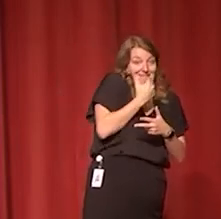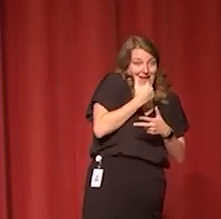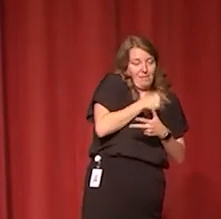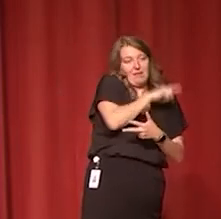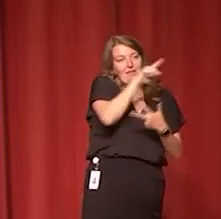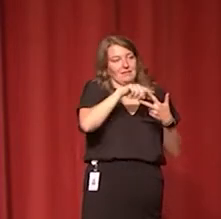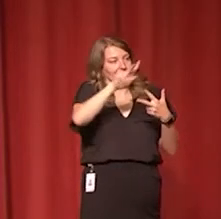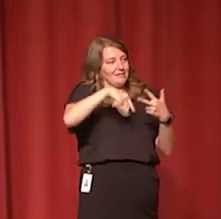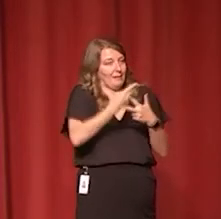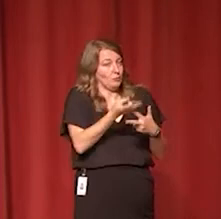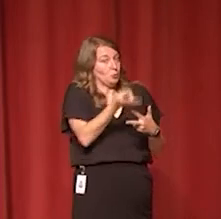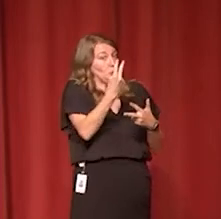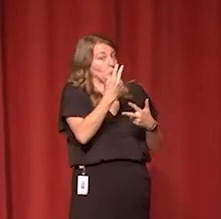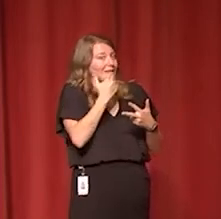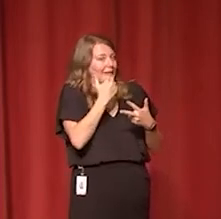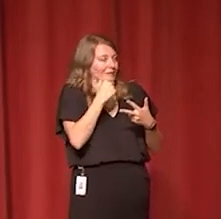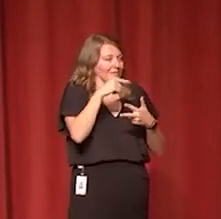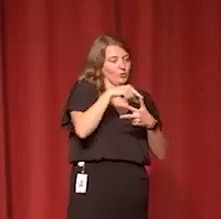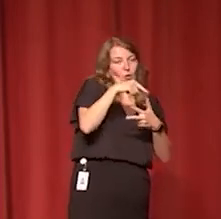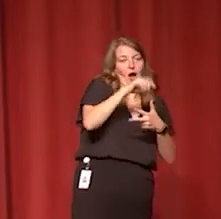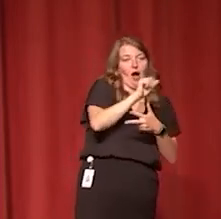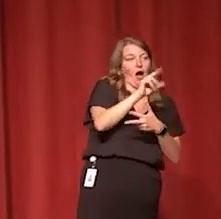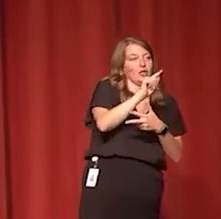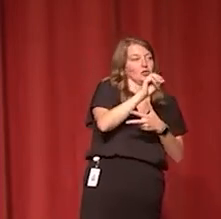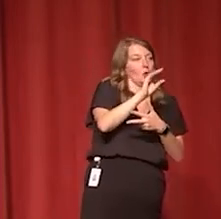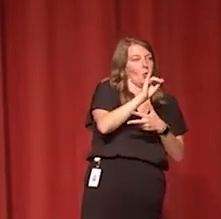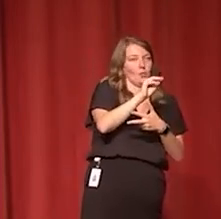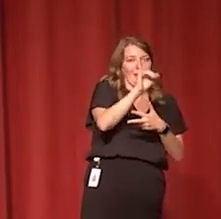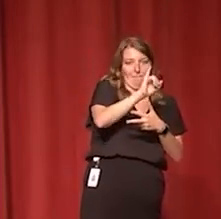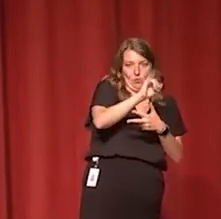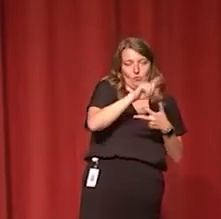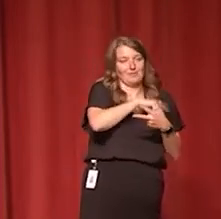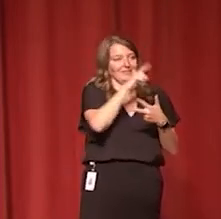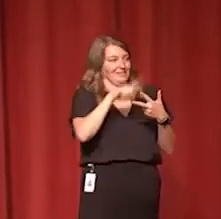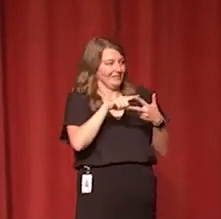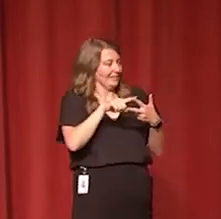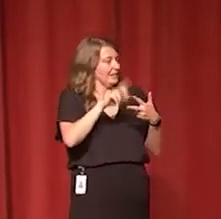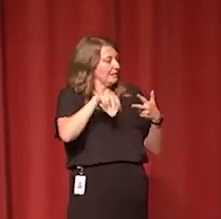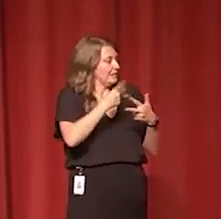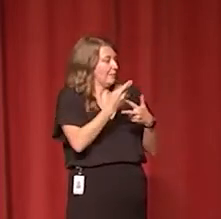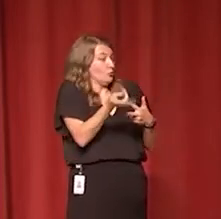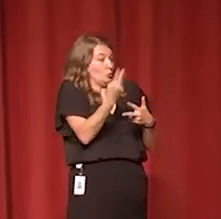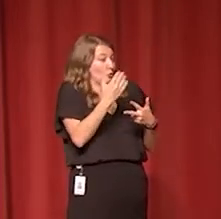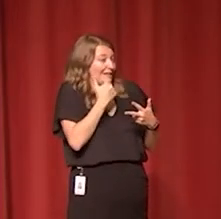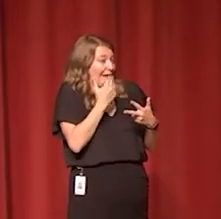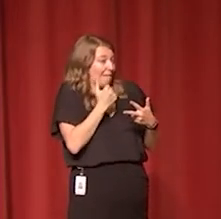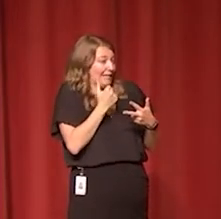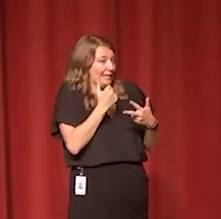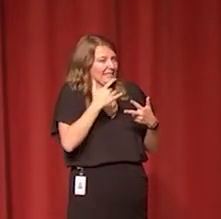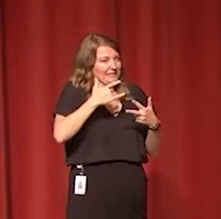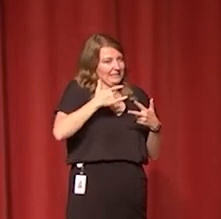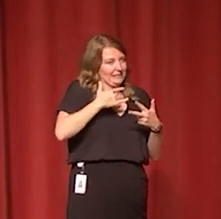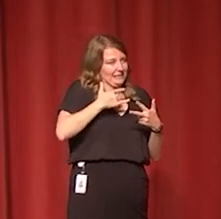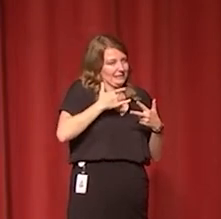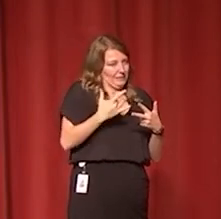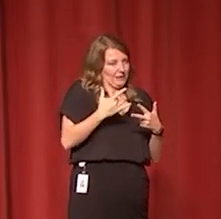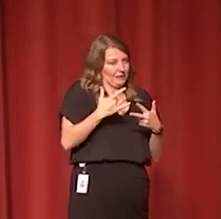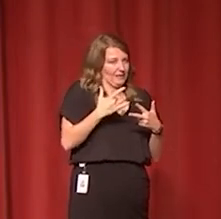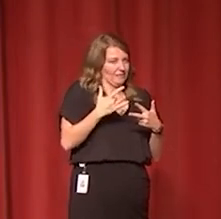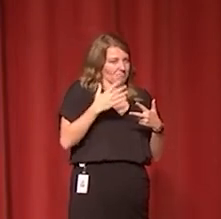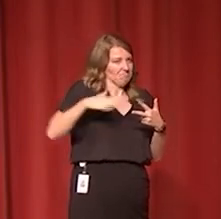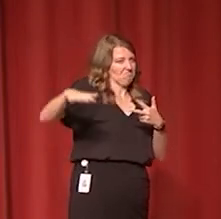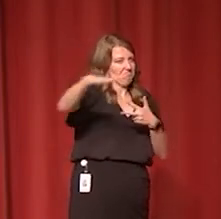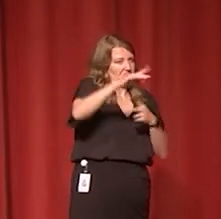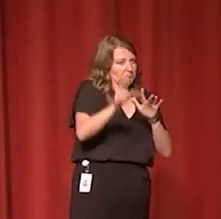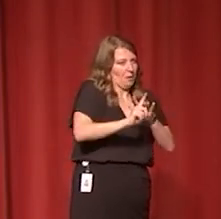2 diabetes is the kind of more common form of diabetes, and colloquially and formally, Alzheimer's has been called type 3 diabetes.